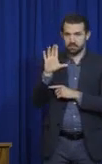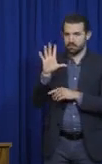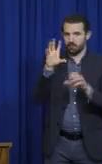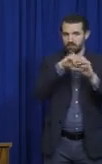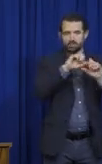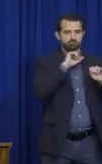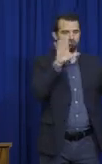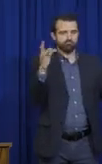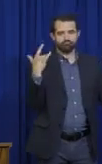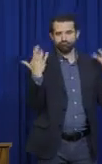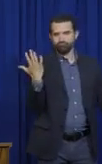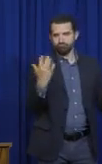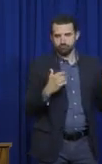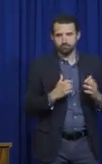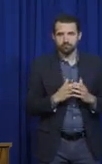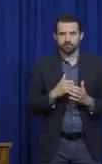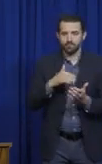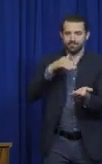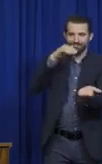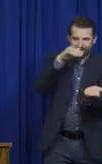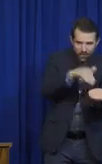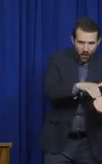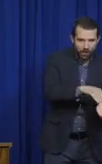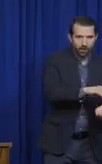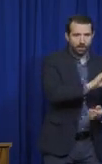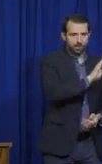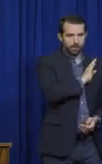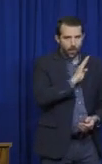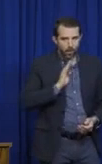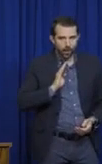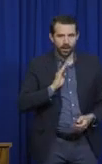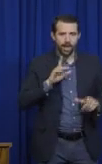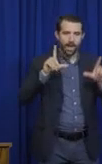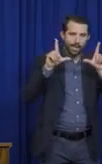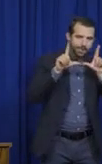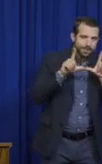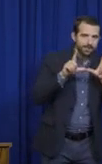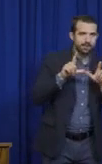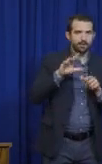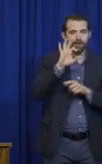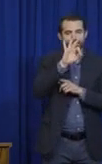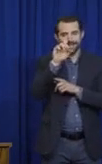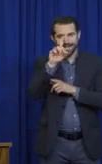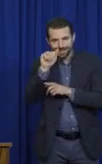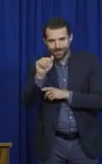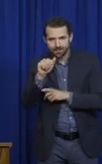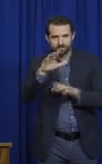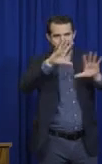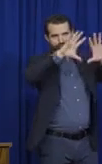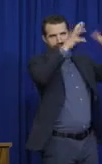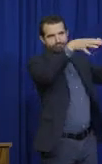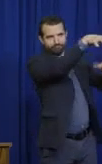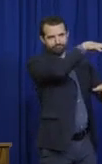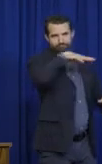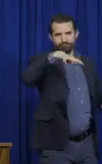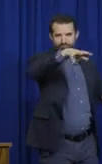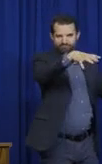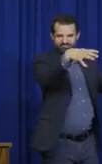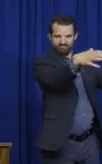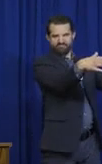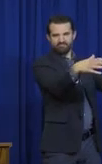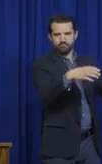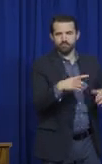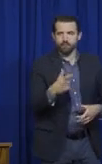physician, the Board of Licensure, and the Federal Food and Drug Administration. Thank you. You bet. We'll